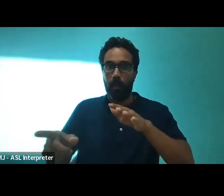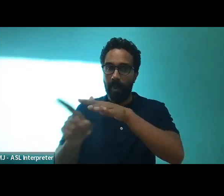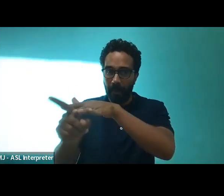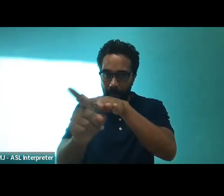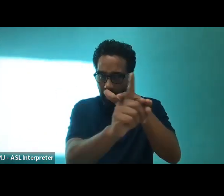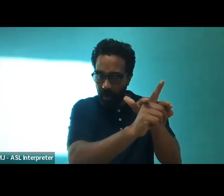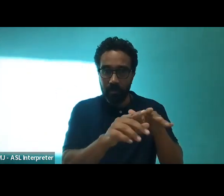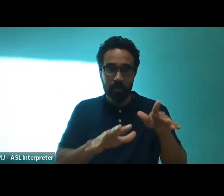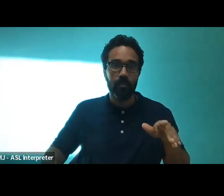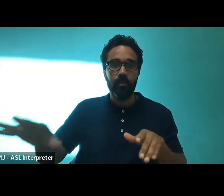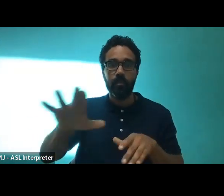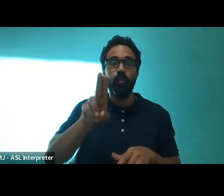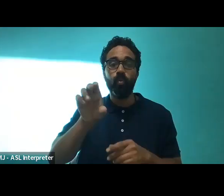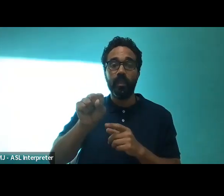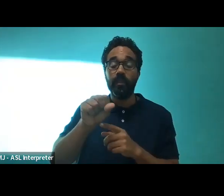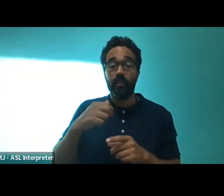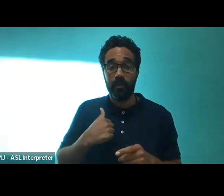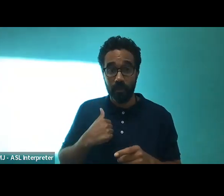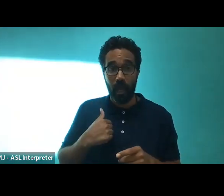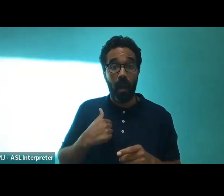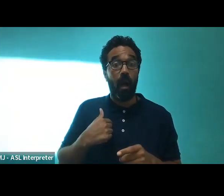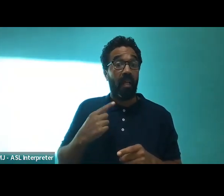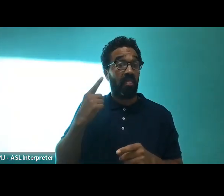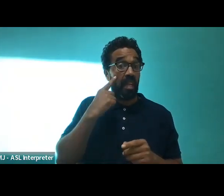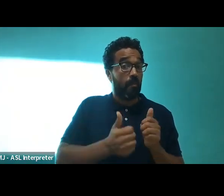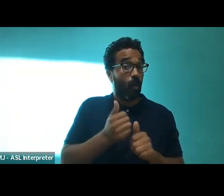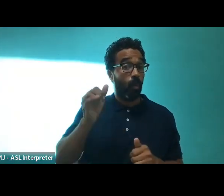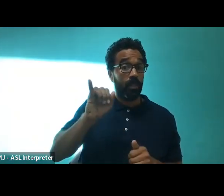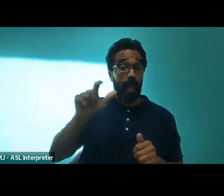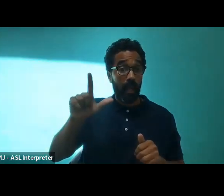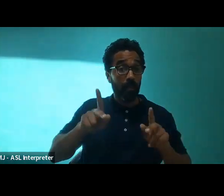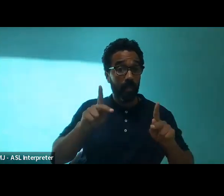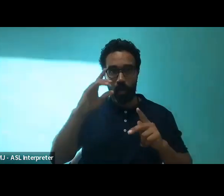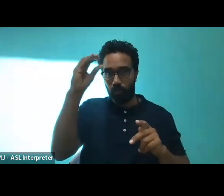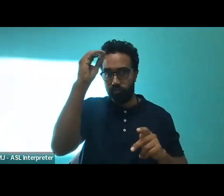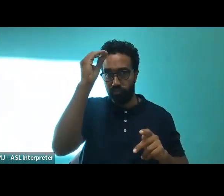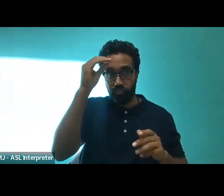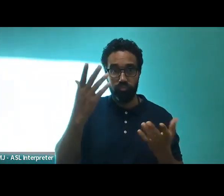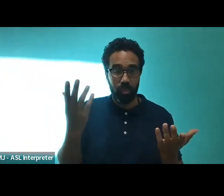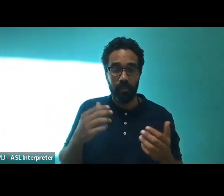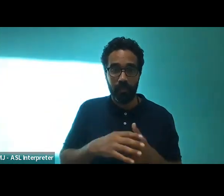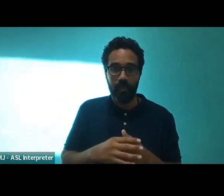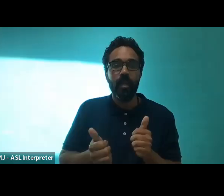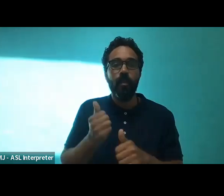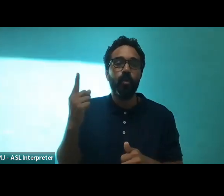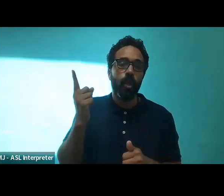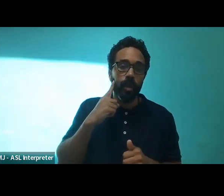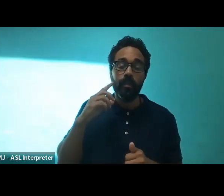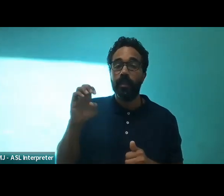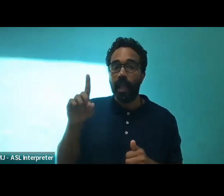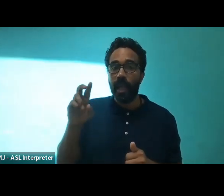think most people in IL realize. Most of you have heard the history of Ed Roberts and Judy